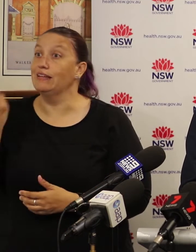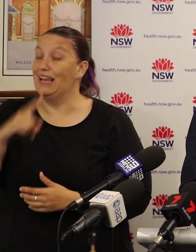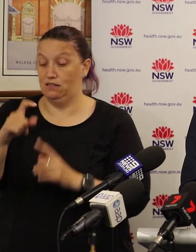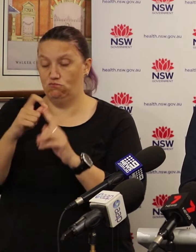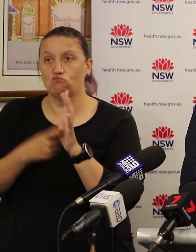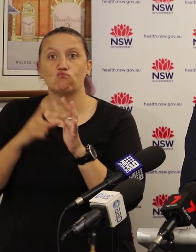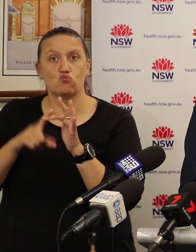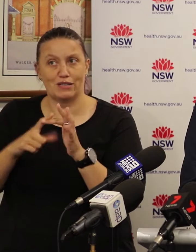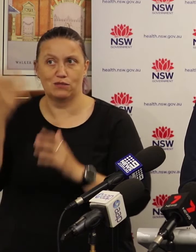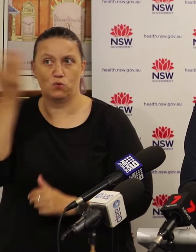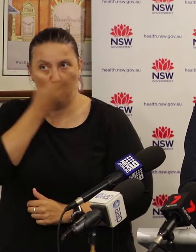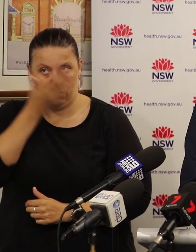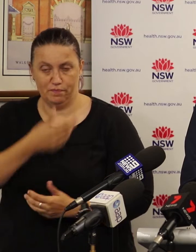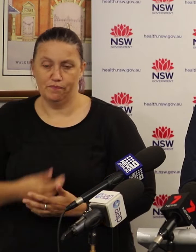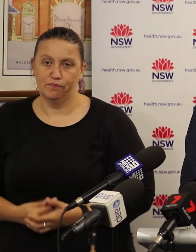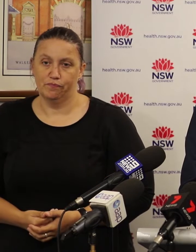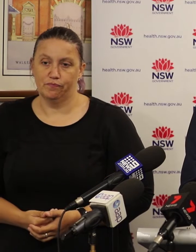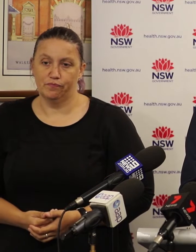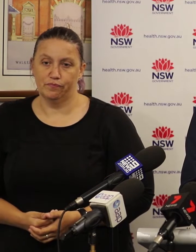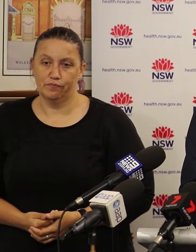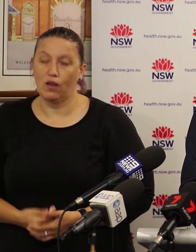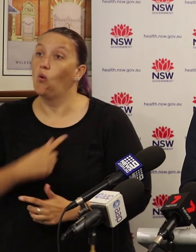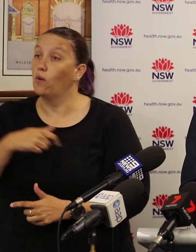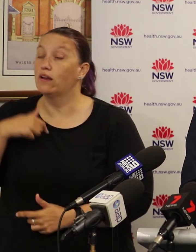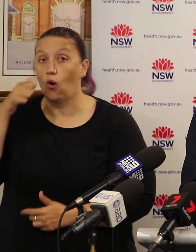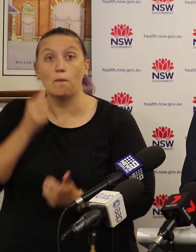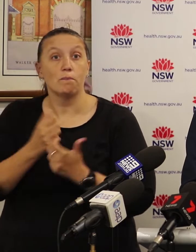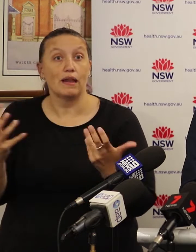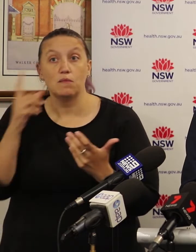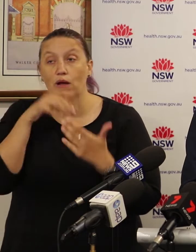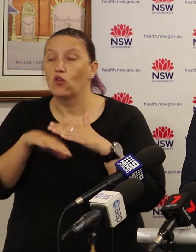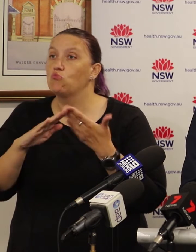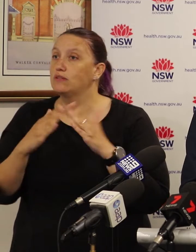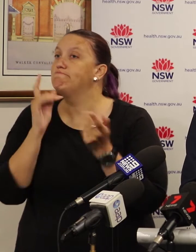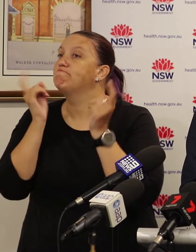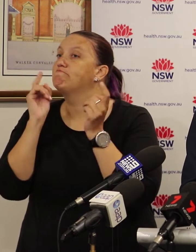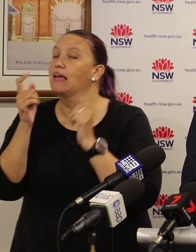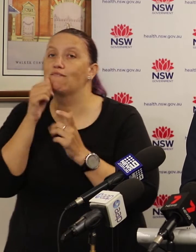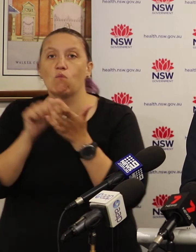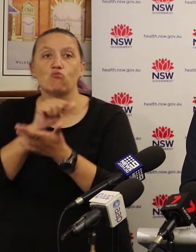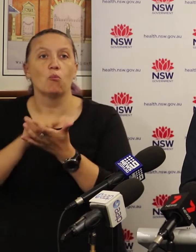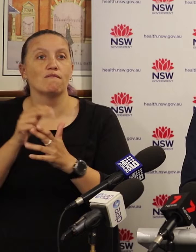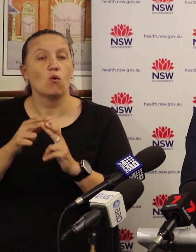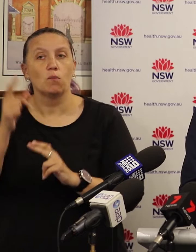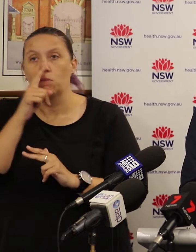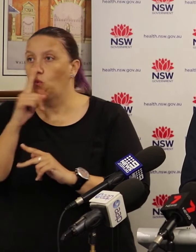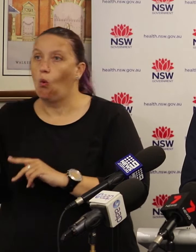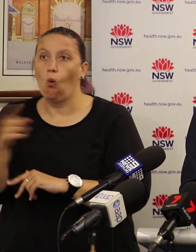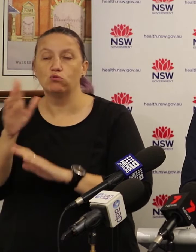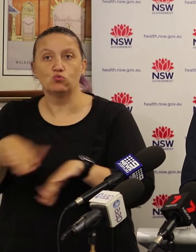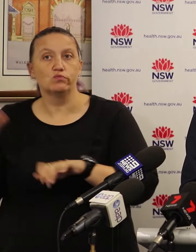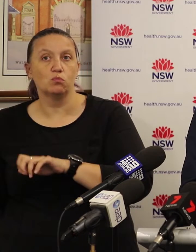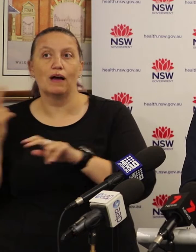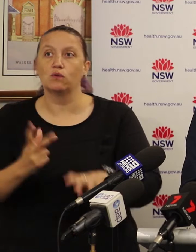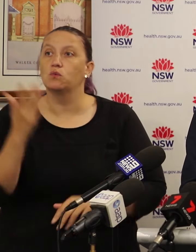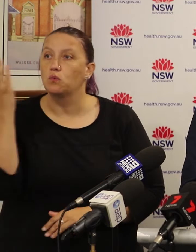and preschools, that there has been some concern in the community about whether or not it's appropriate for